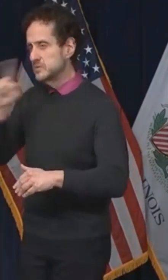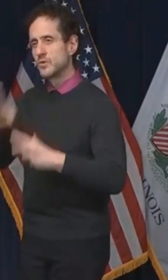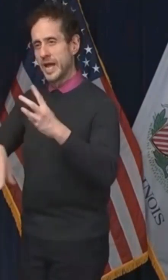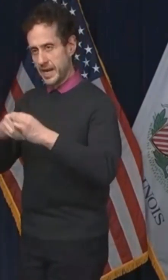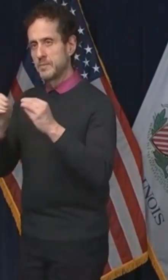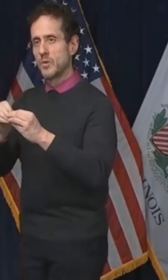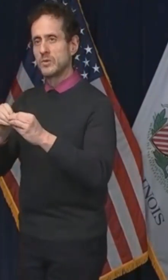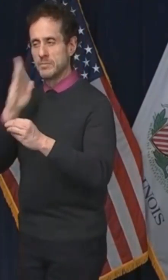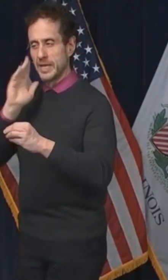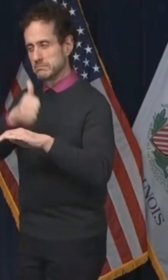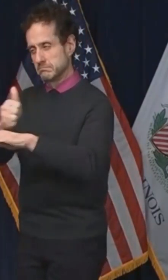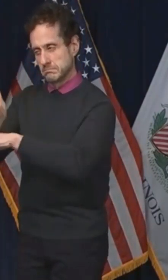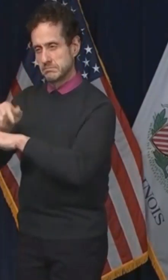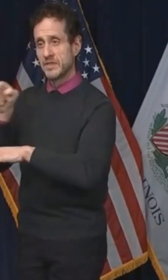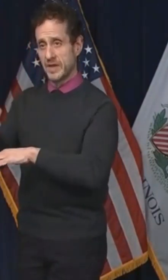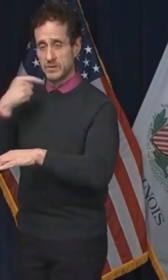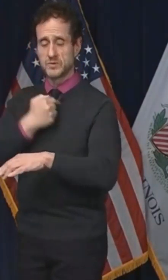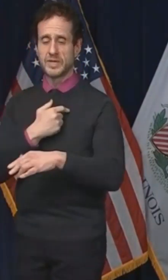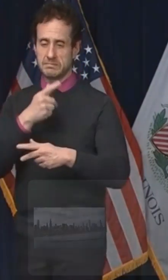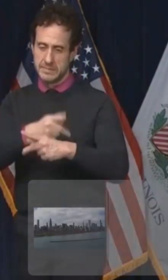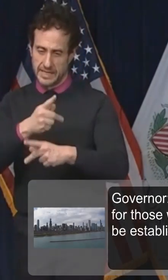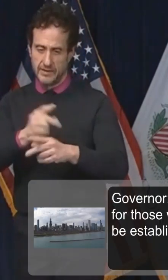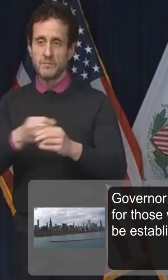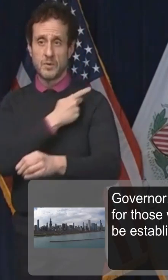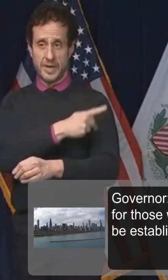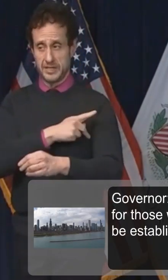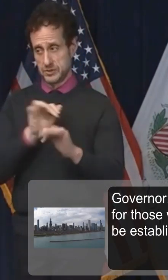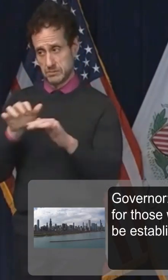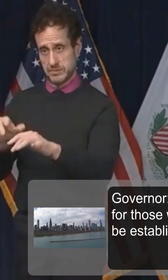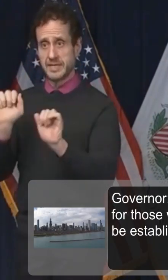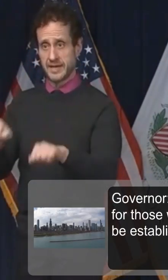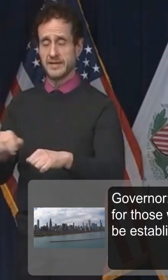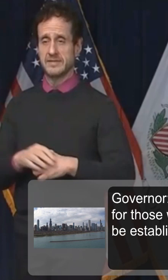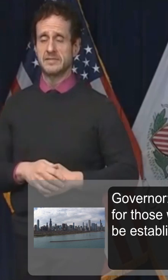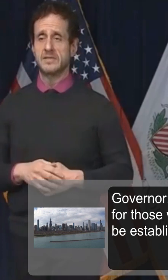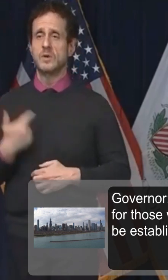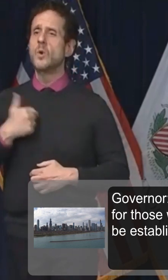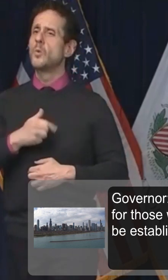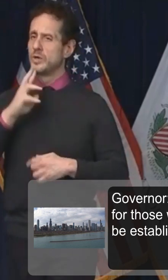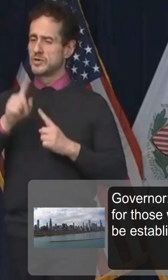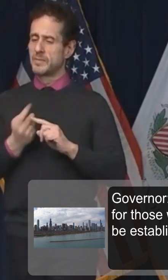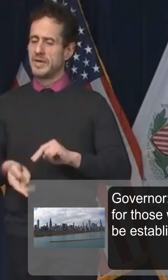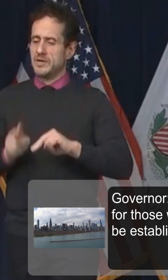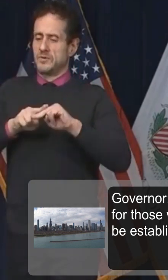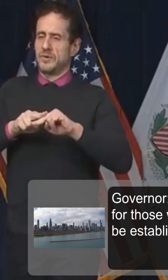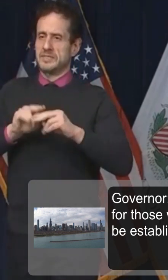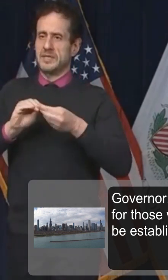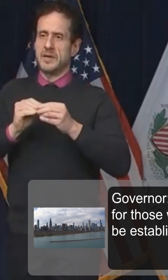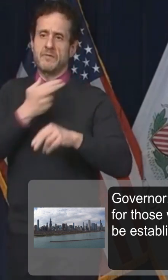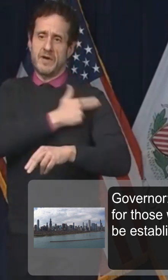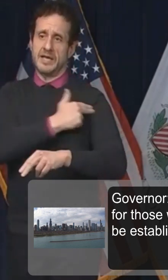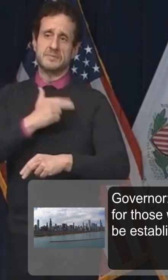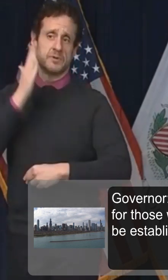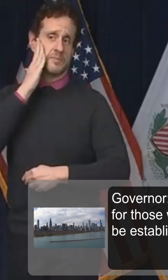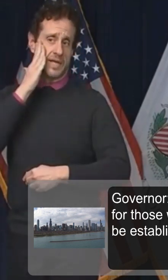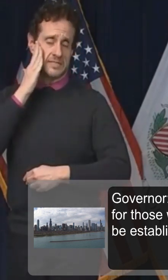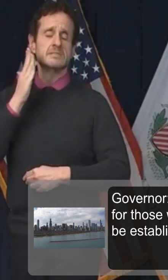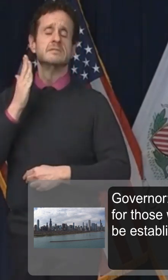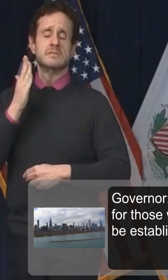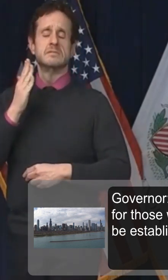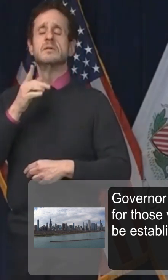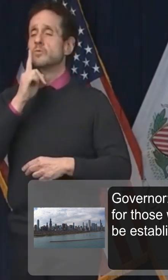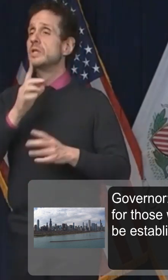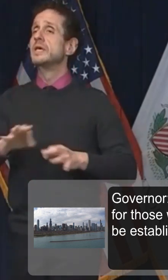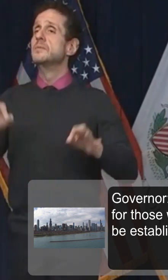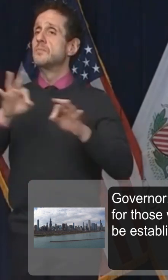can treat more patients. We talk a lot about increasing hospital capacity as a critical component